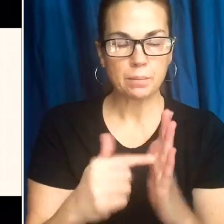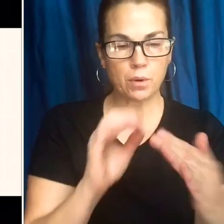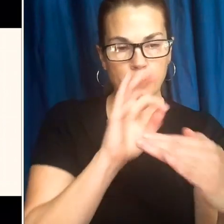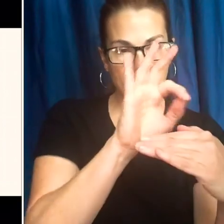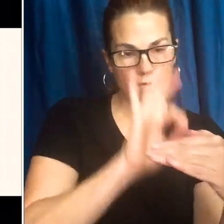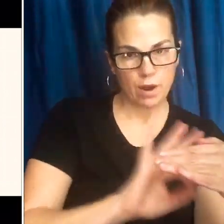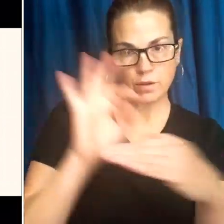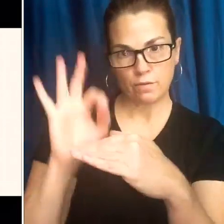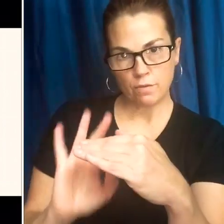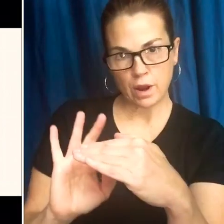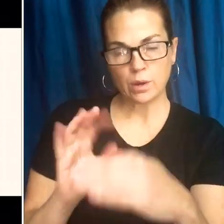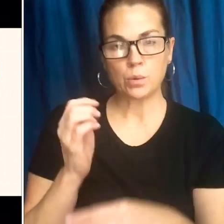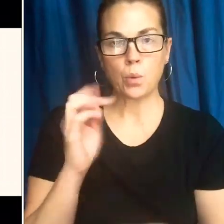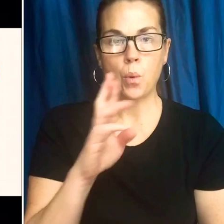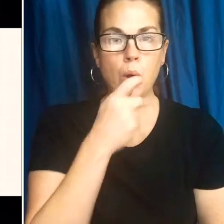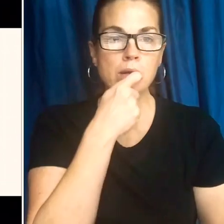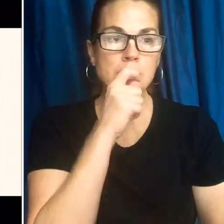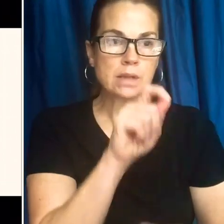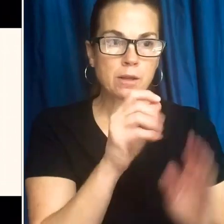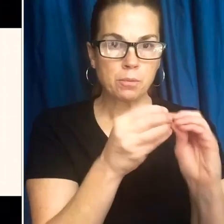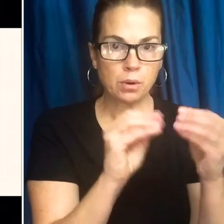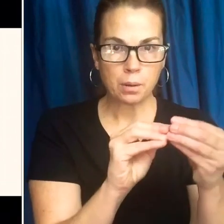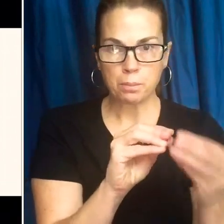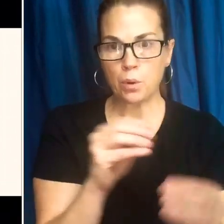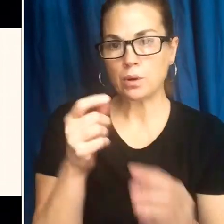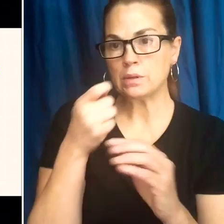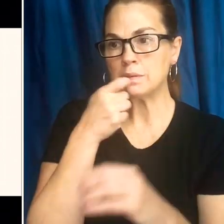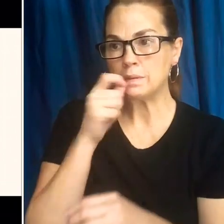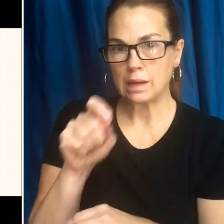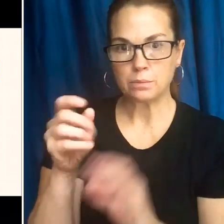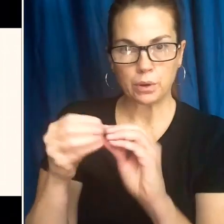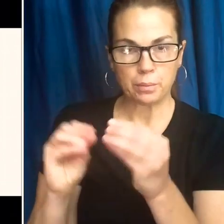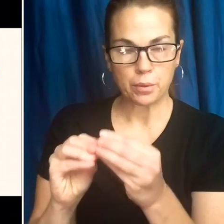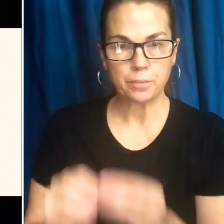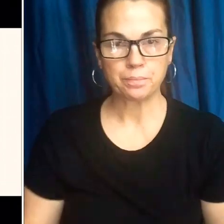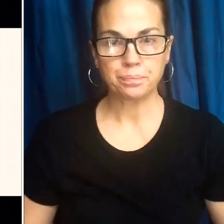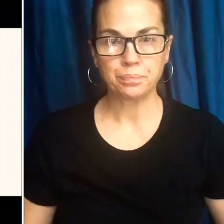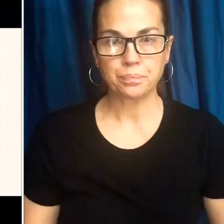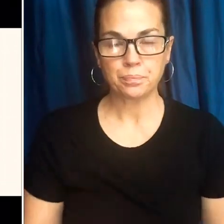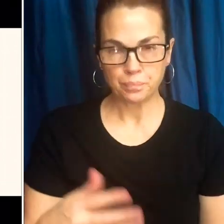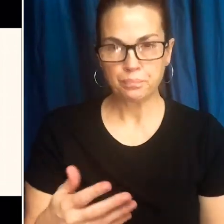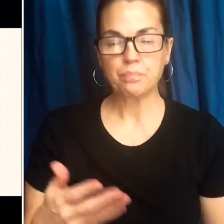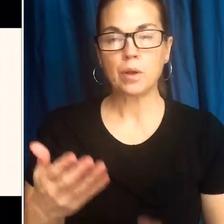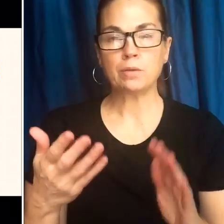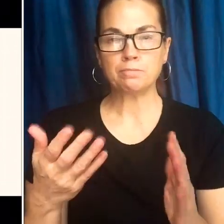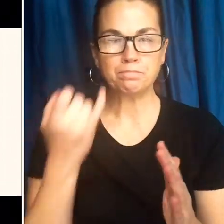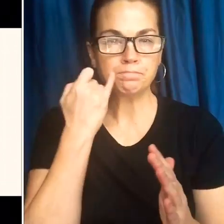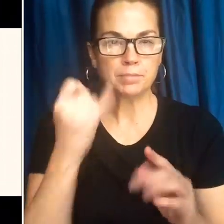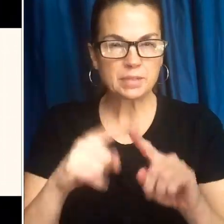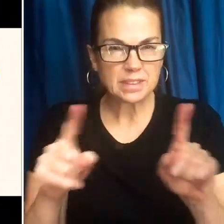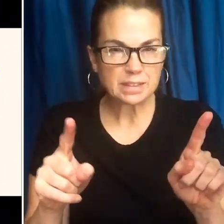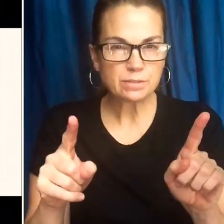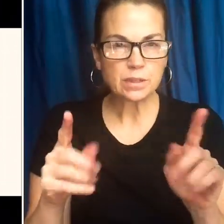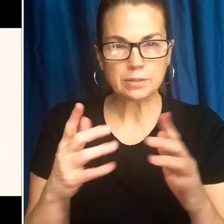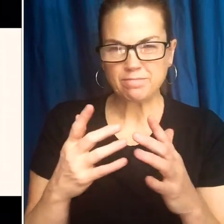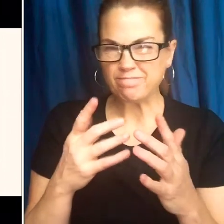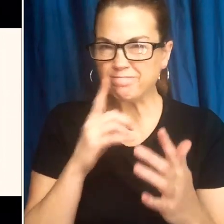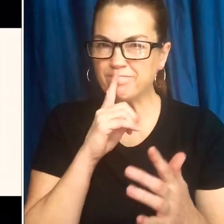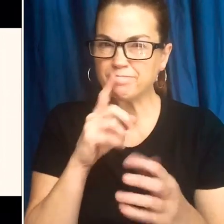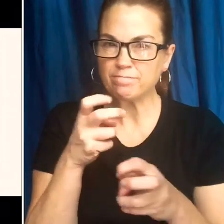fraction. So to do that, I say my decimal out loud, 35 hundredths, and I write it